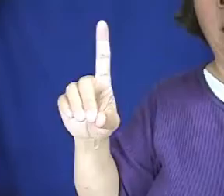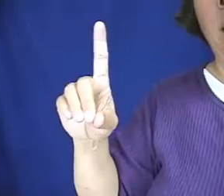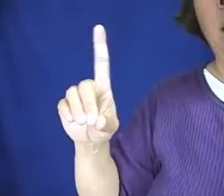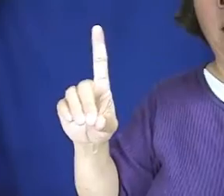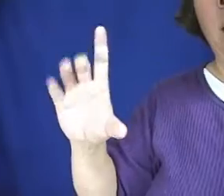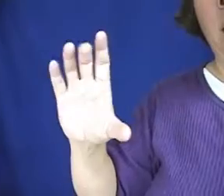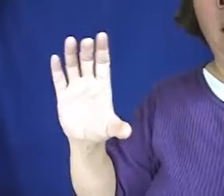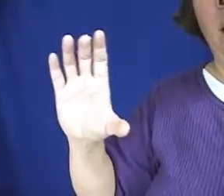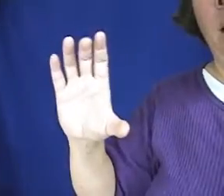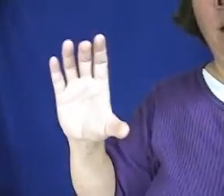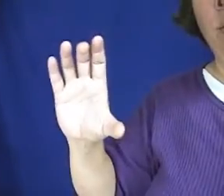100.